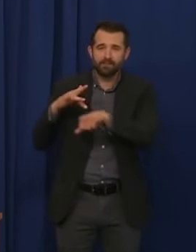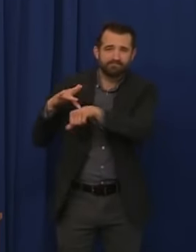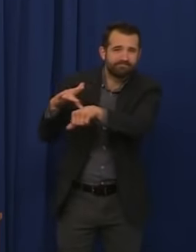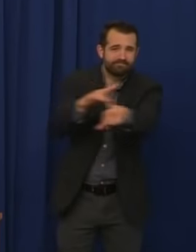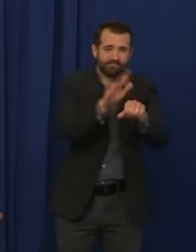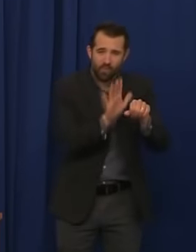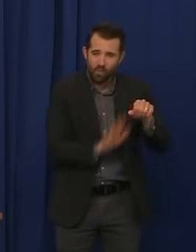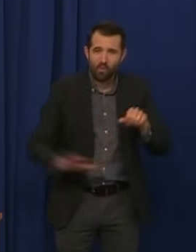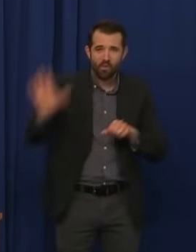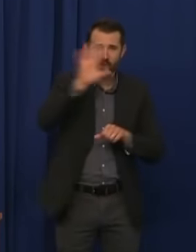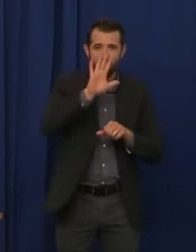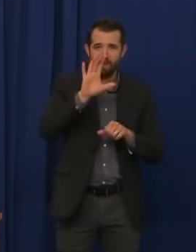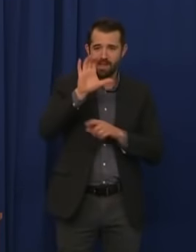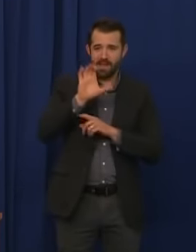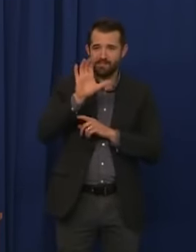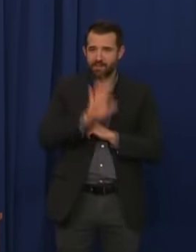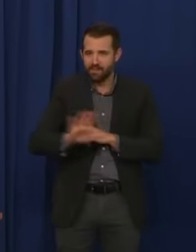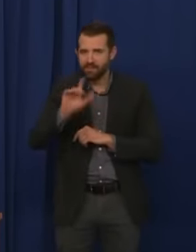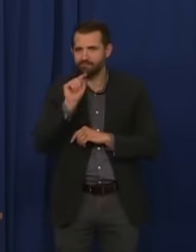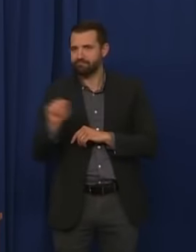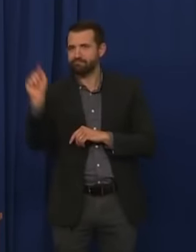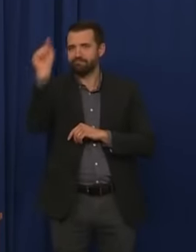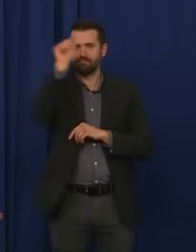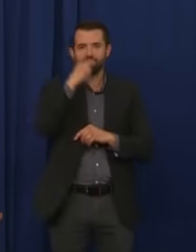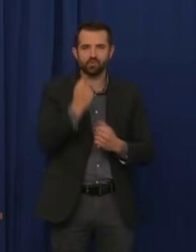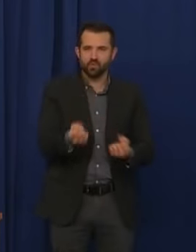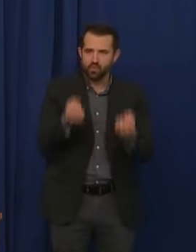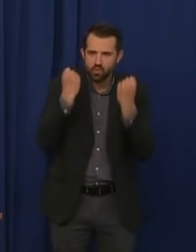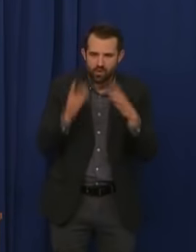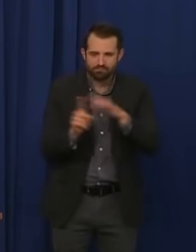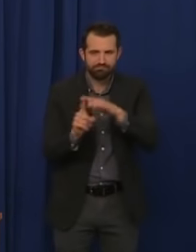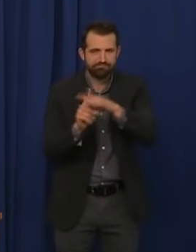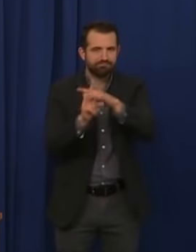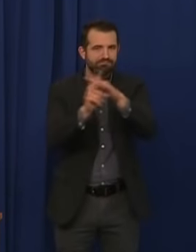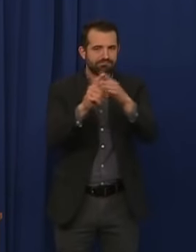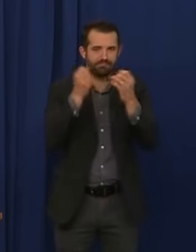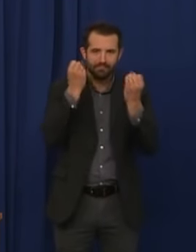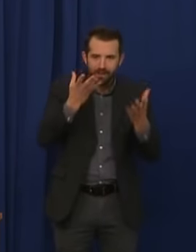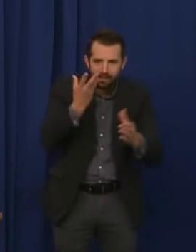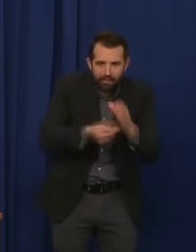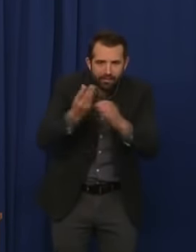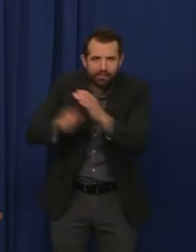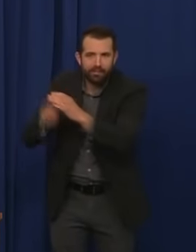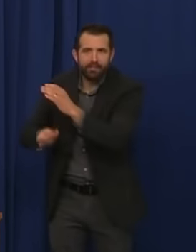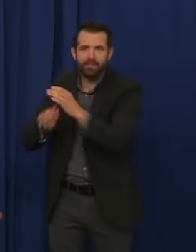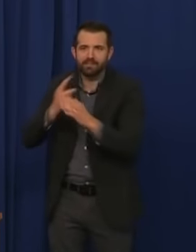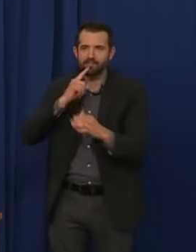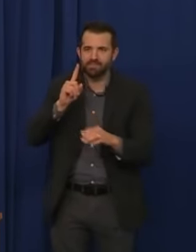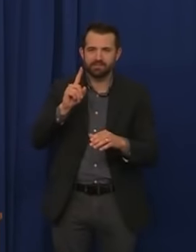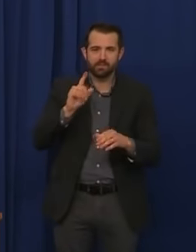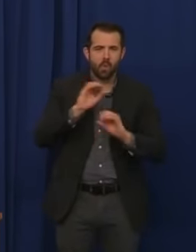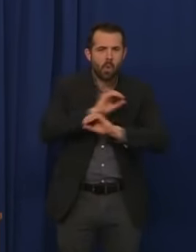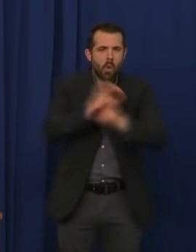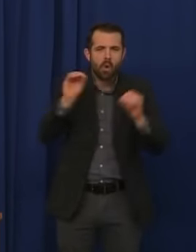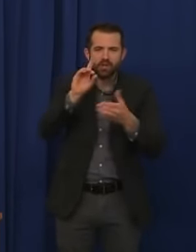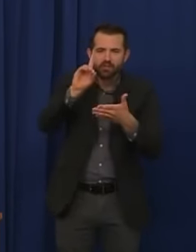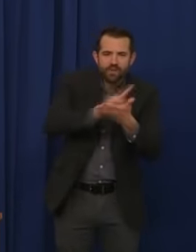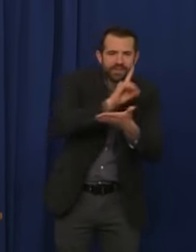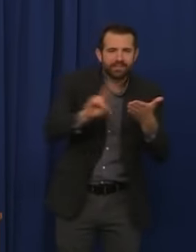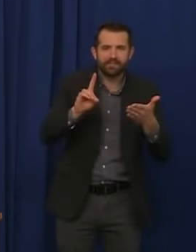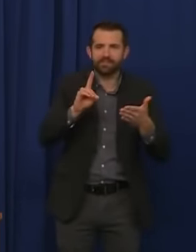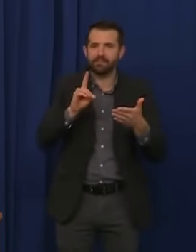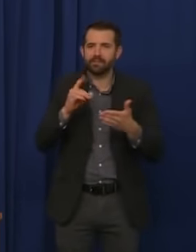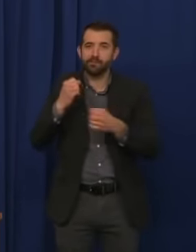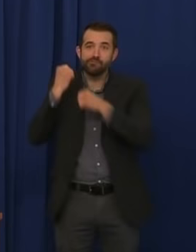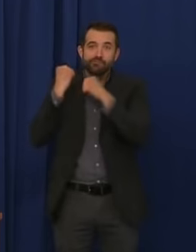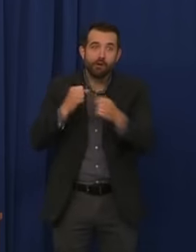and too many people have died. This virus does not discriminate. It is not an urban or a rural disease,